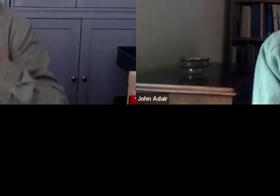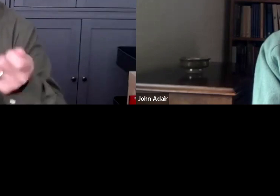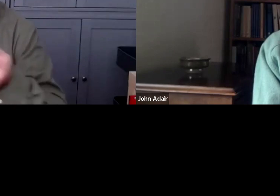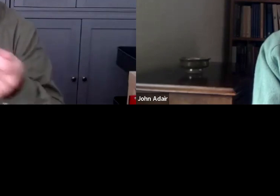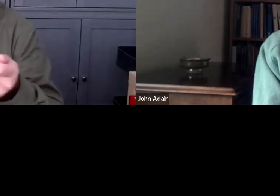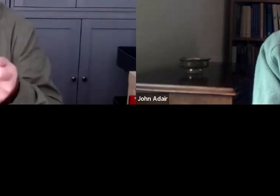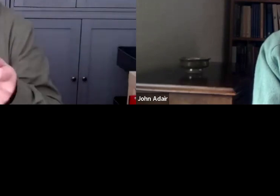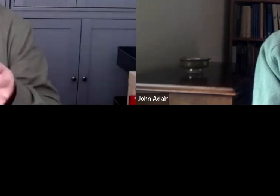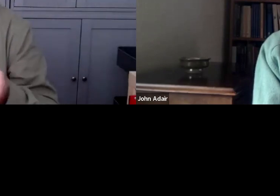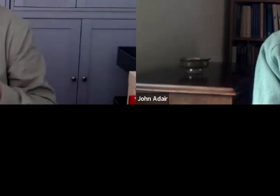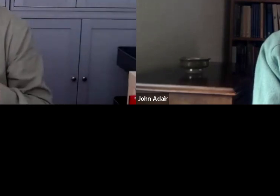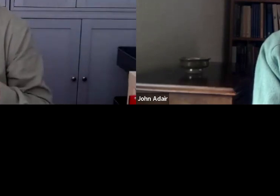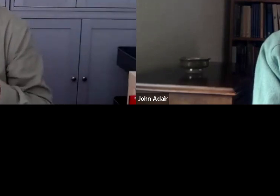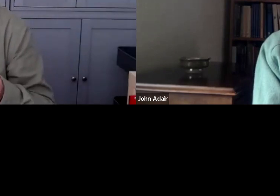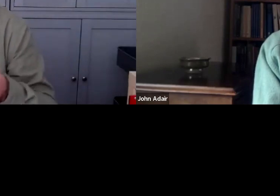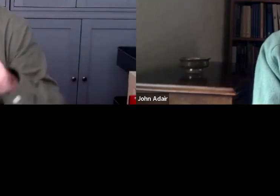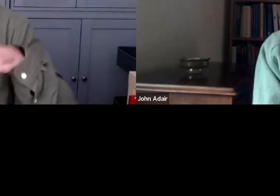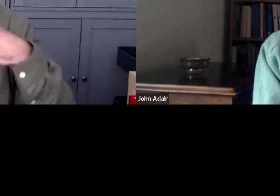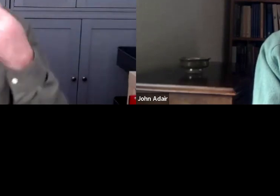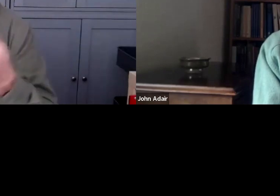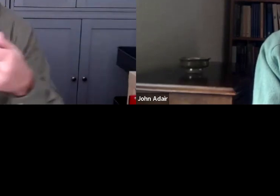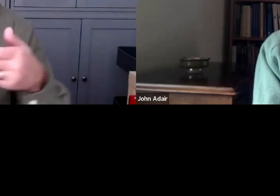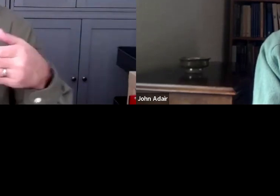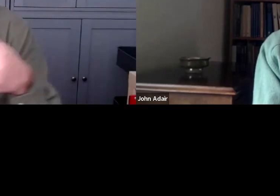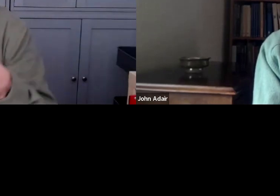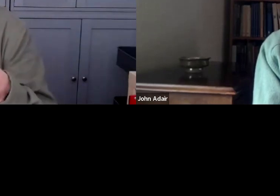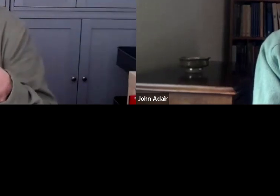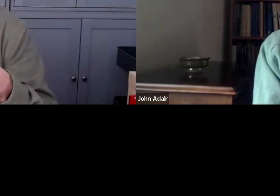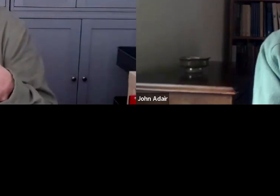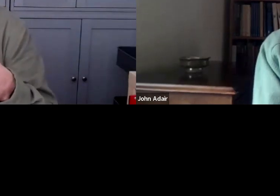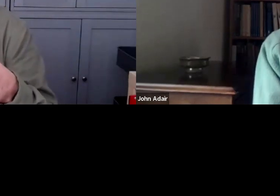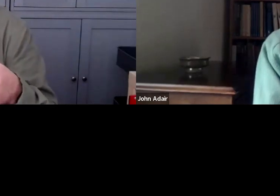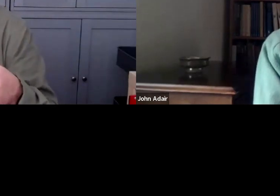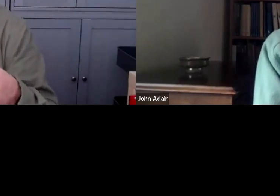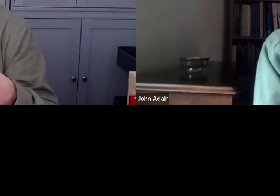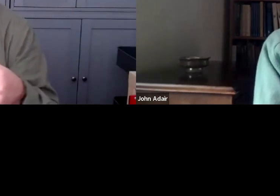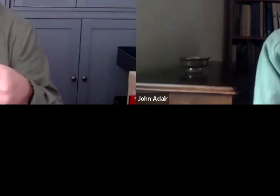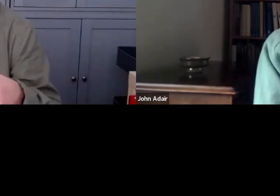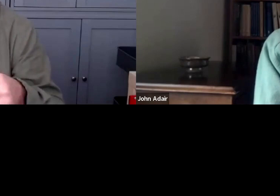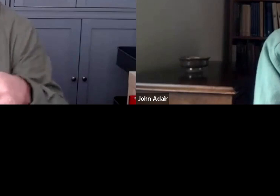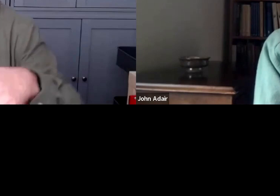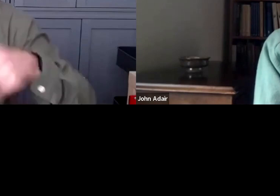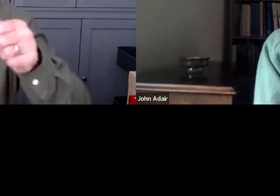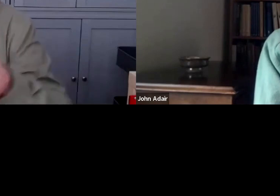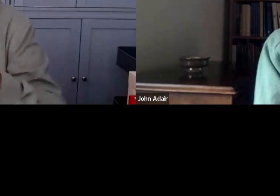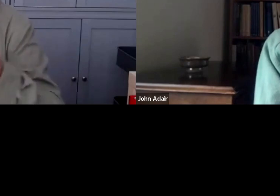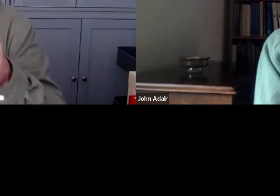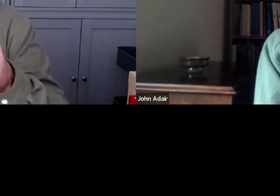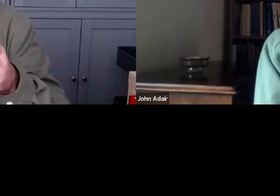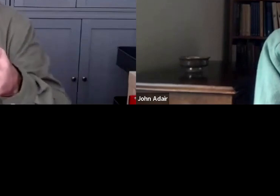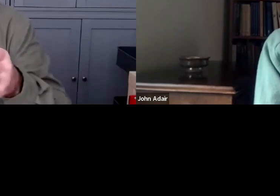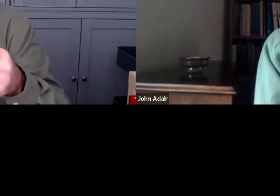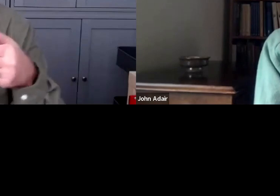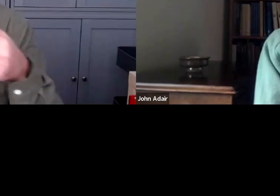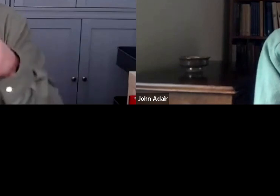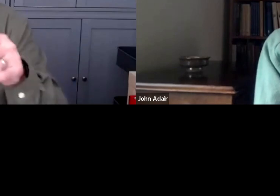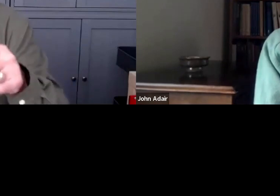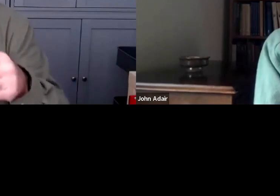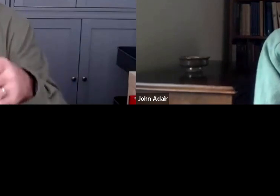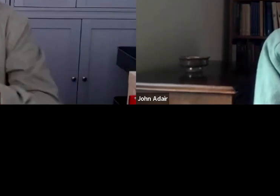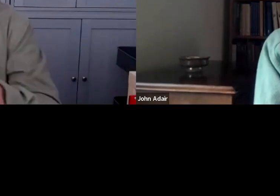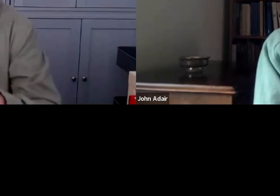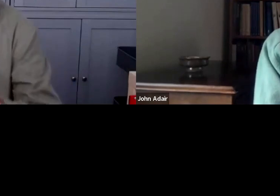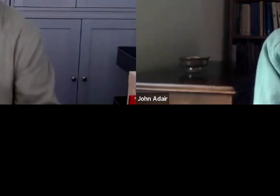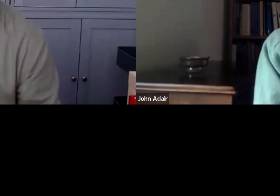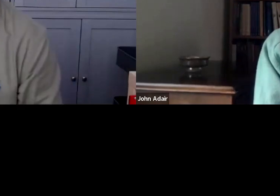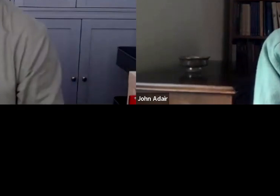chief executive officers, operational managers, team leaders, and some of you are just